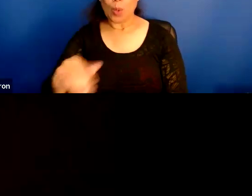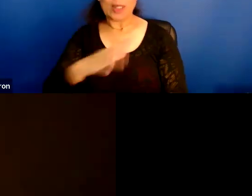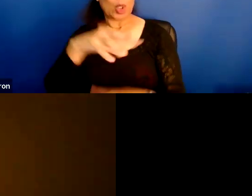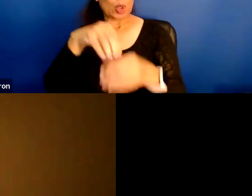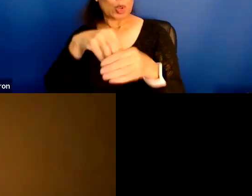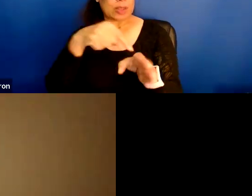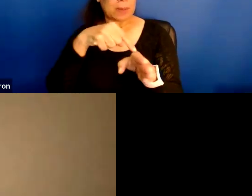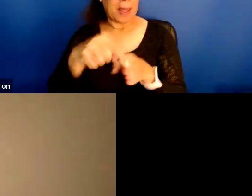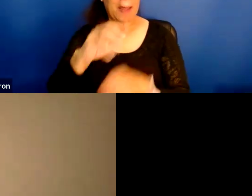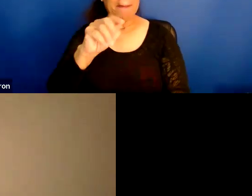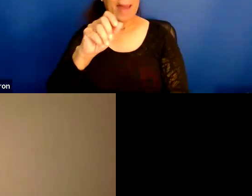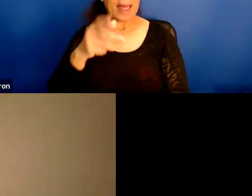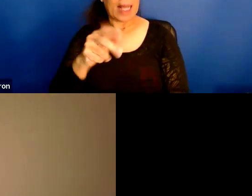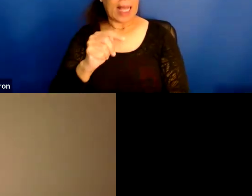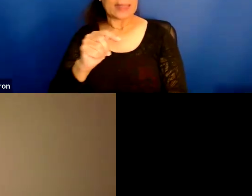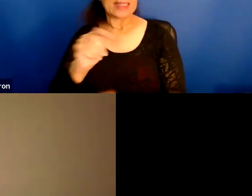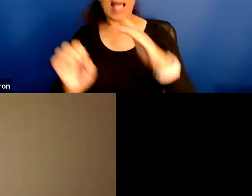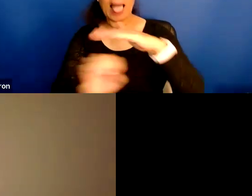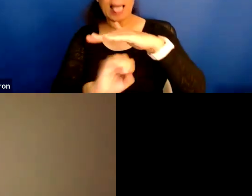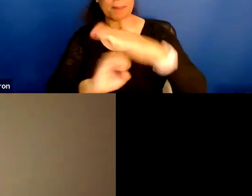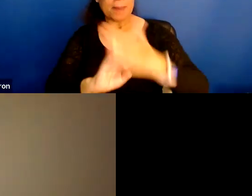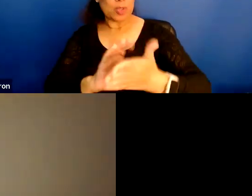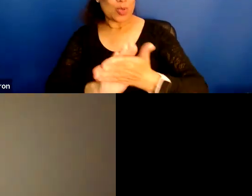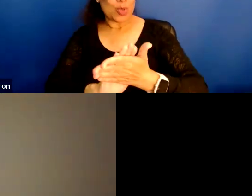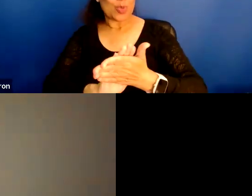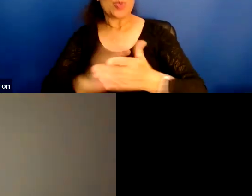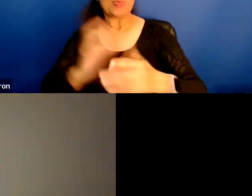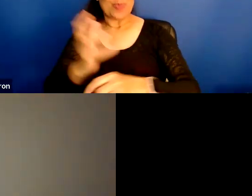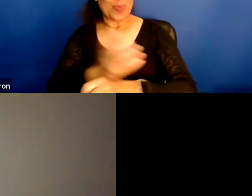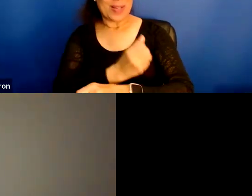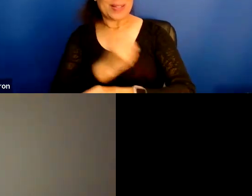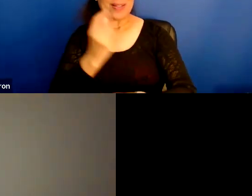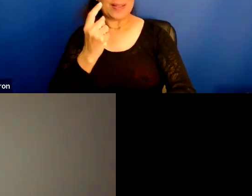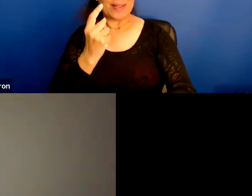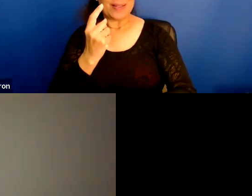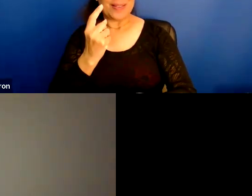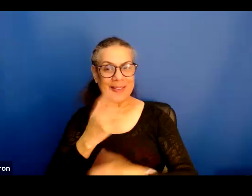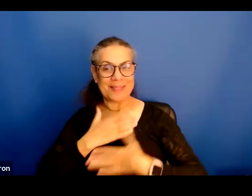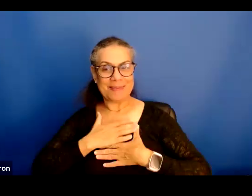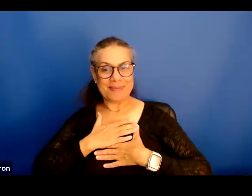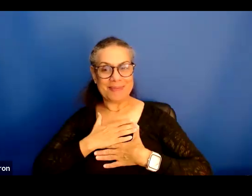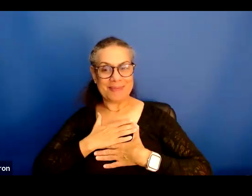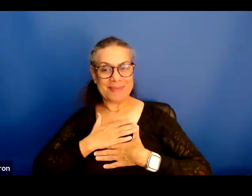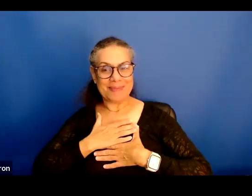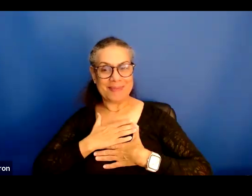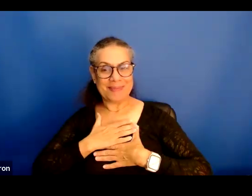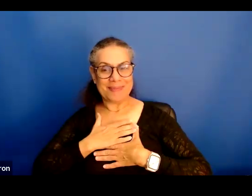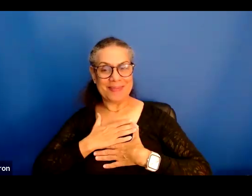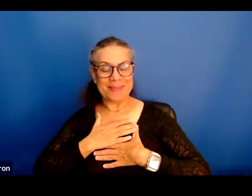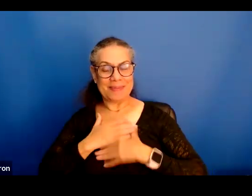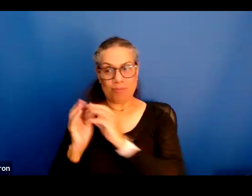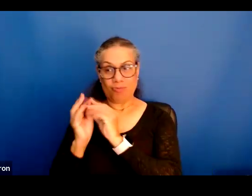Specialist, Mattahunt Elementary School, recipient of the," did I say the Taylor School? What happened? I don't